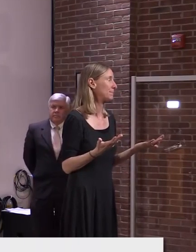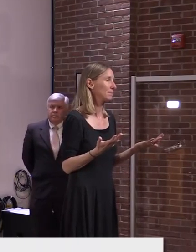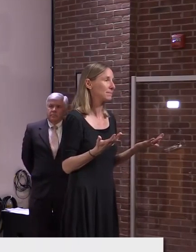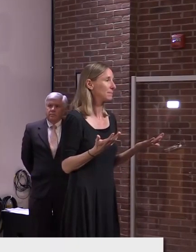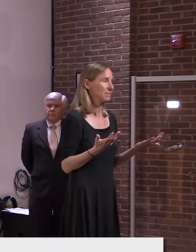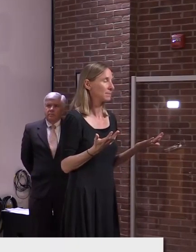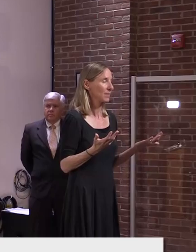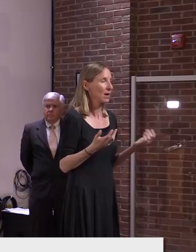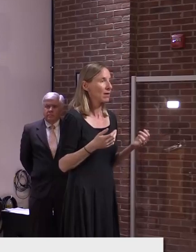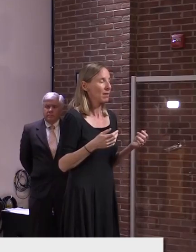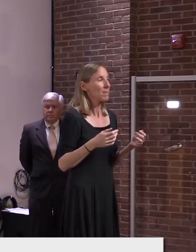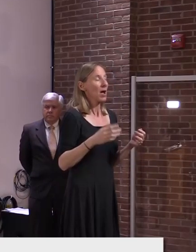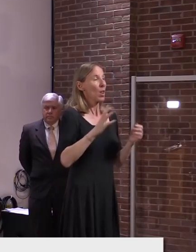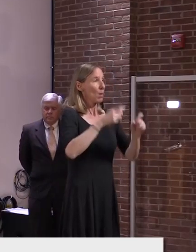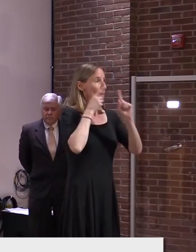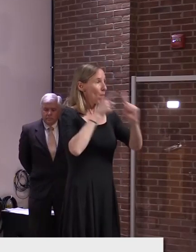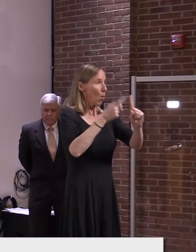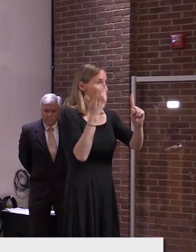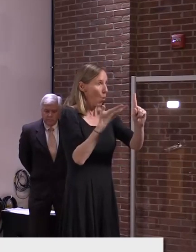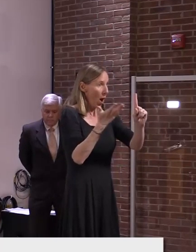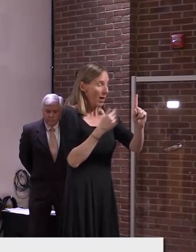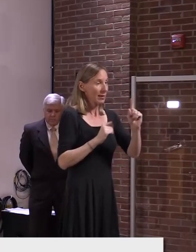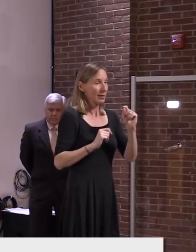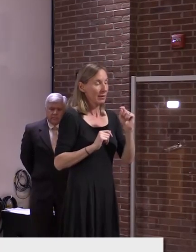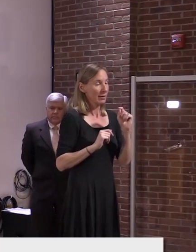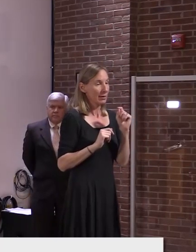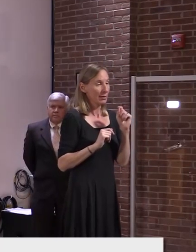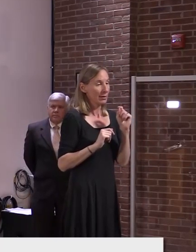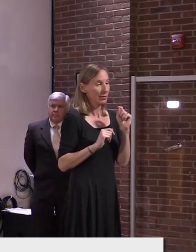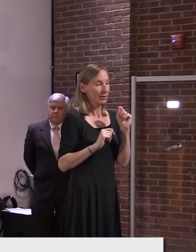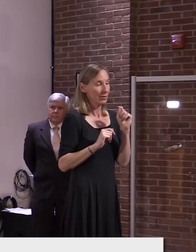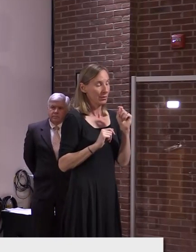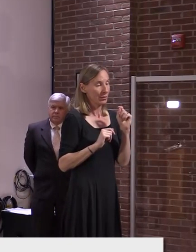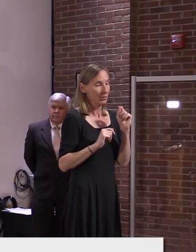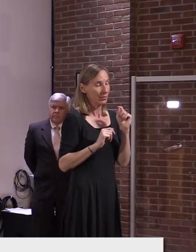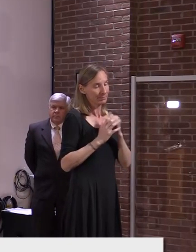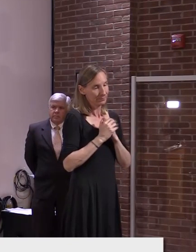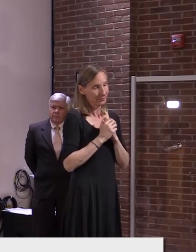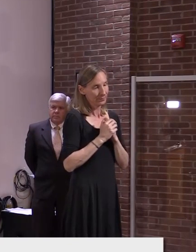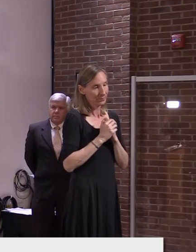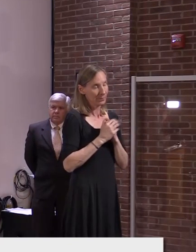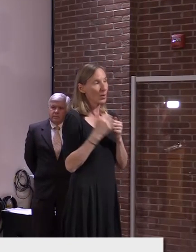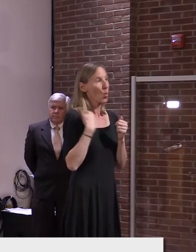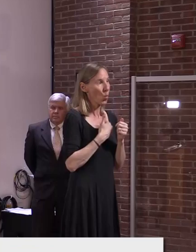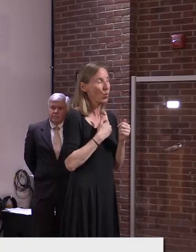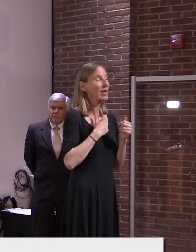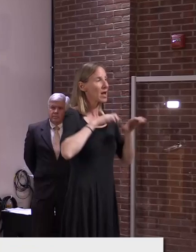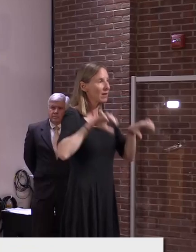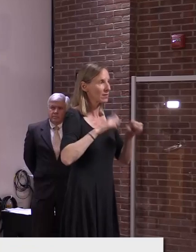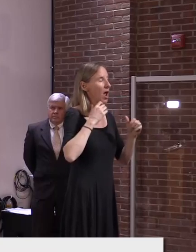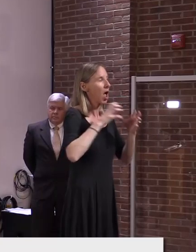it, the take-home message for everyone here is that we have done fantastic job